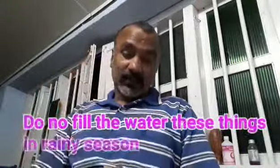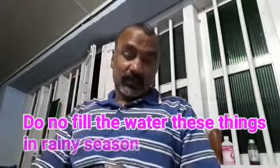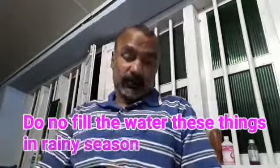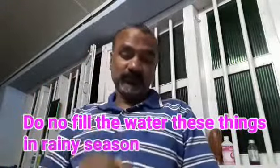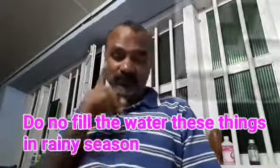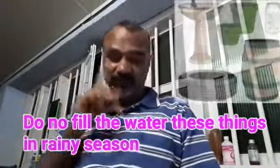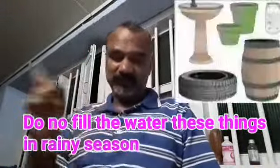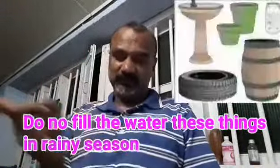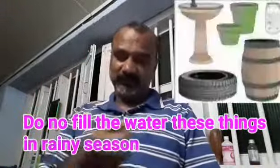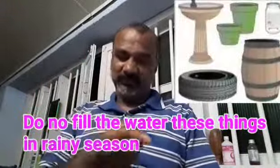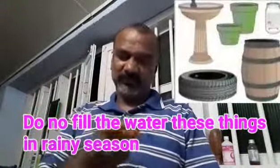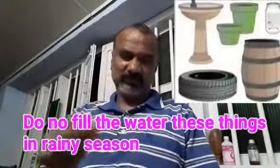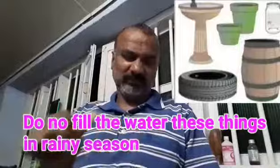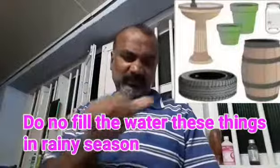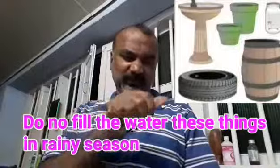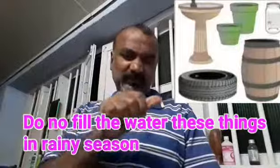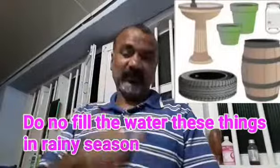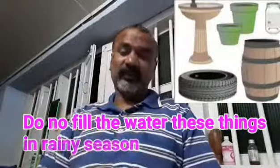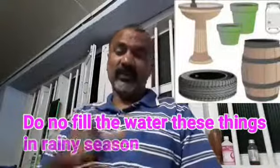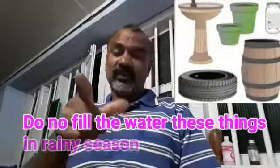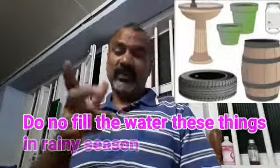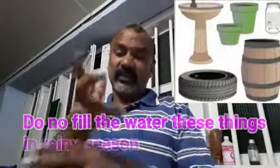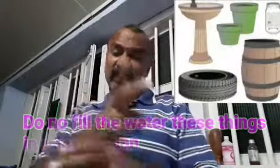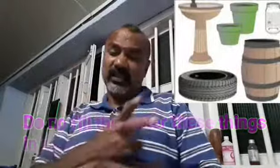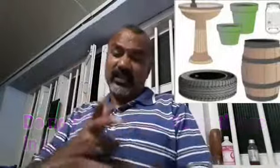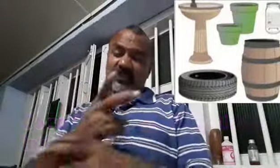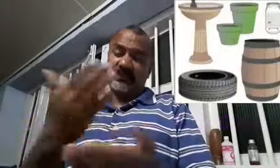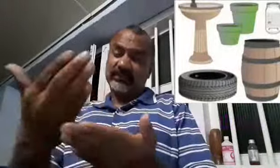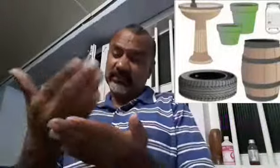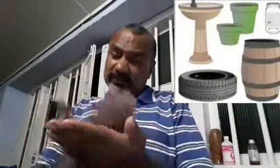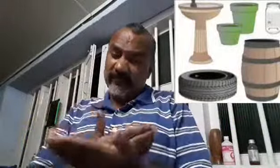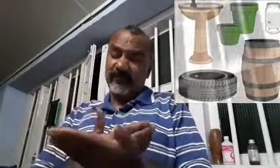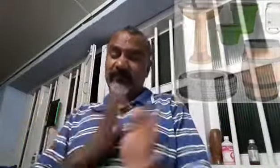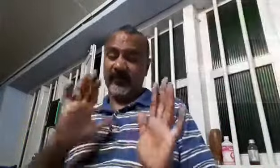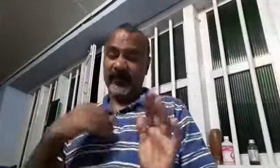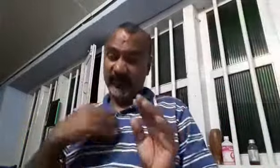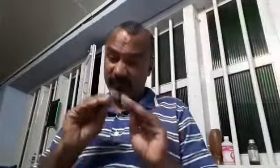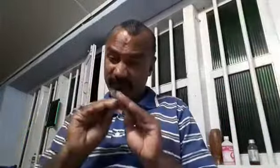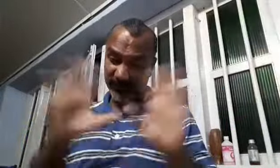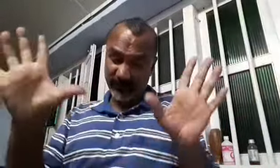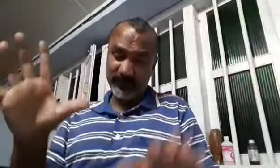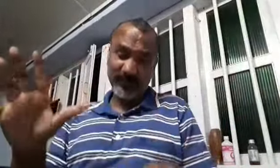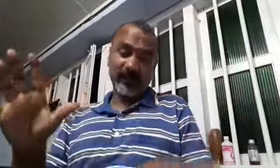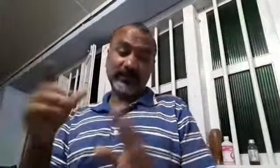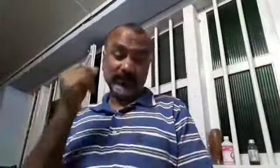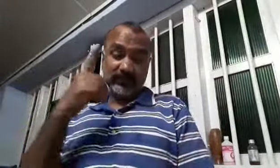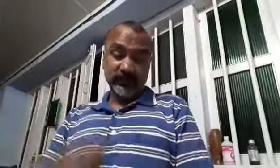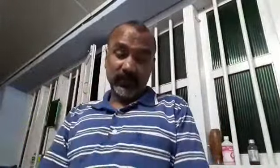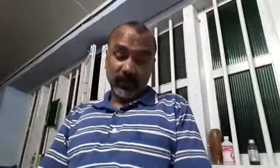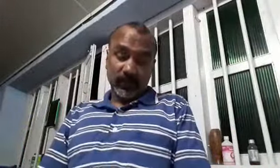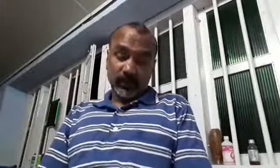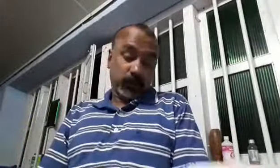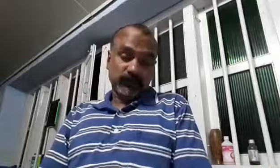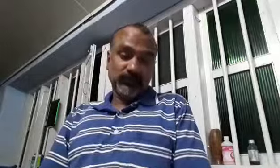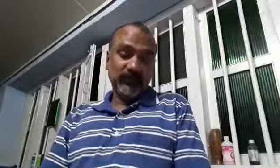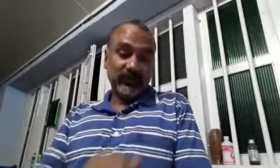When my dad left, my mom started drinking and she told me that my dad's swimming was all my fault.